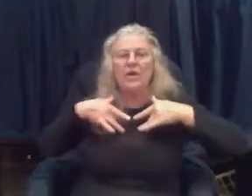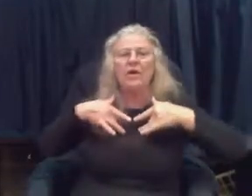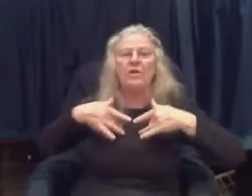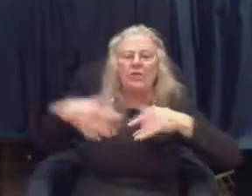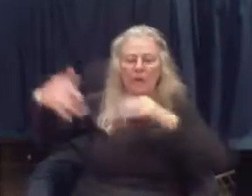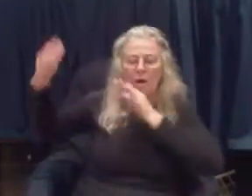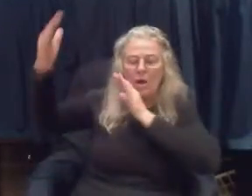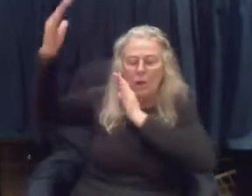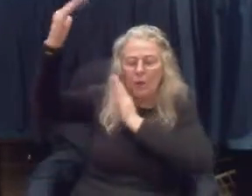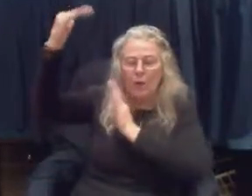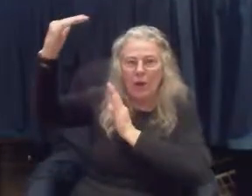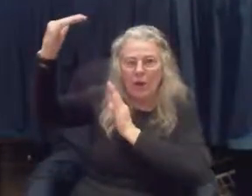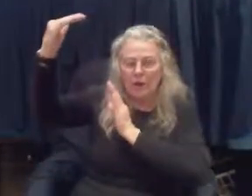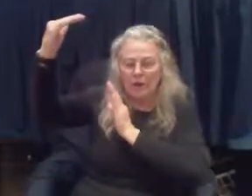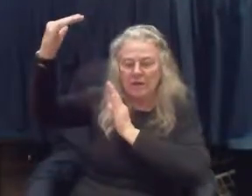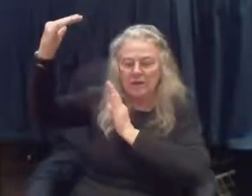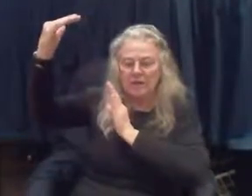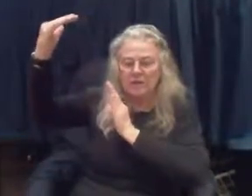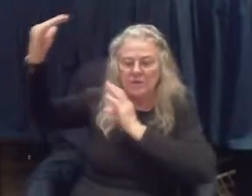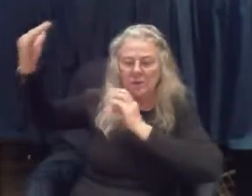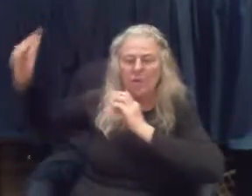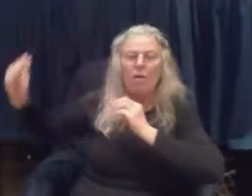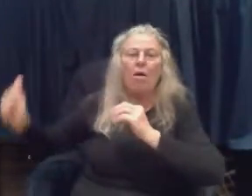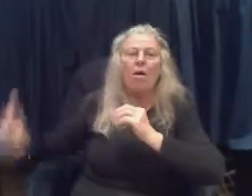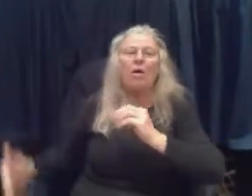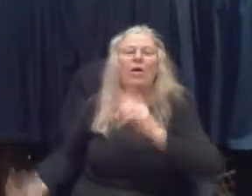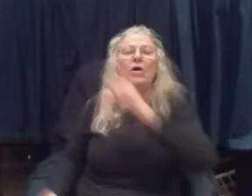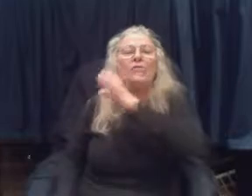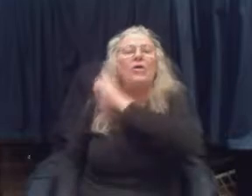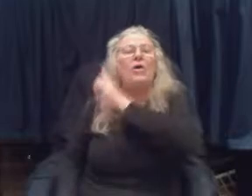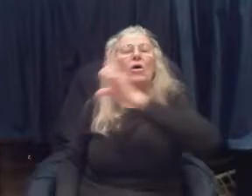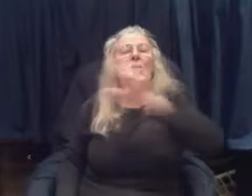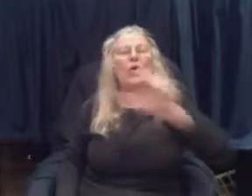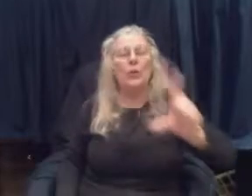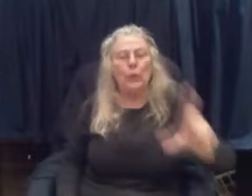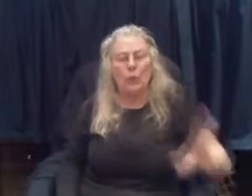feel the presence of the